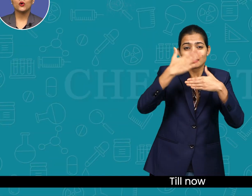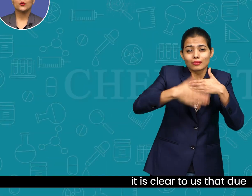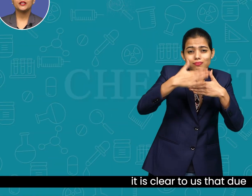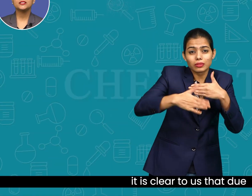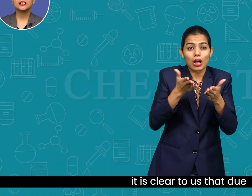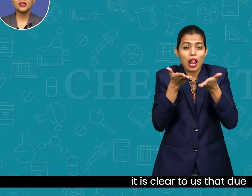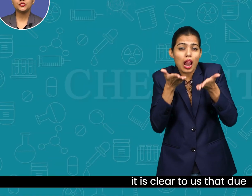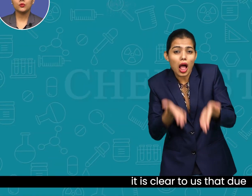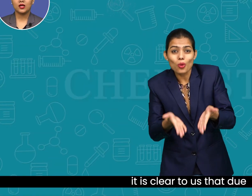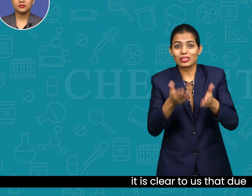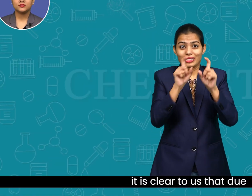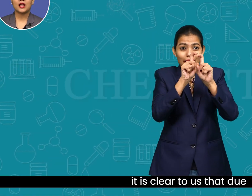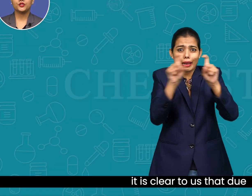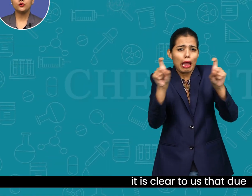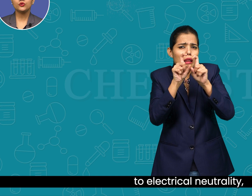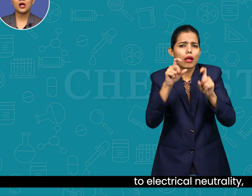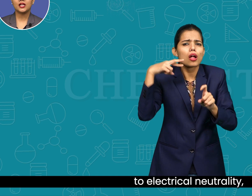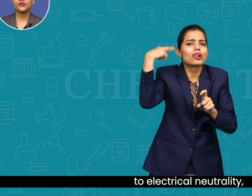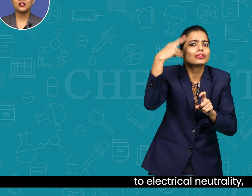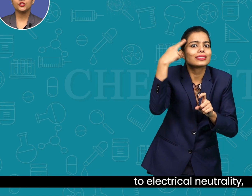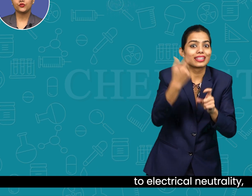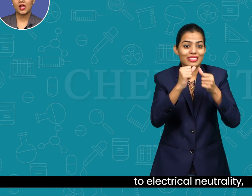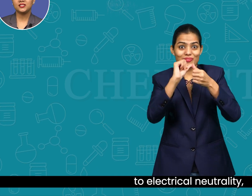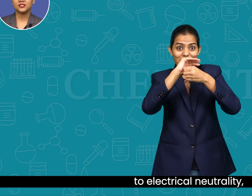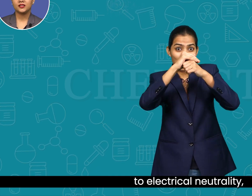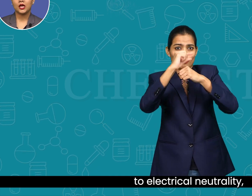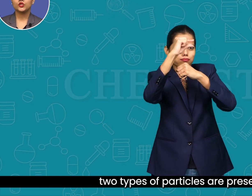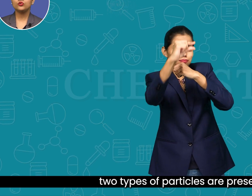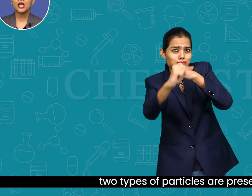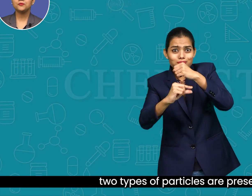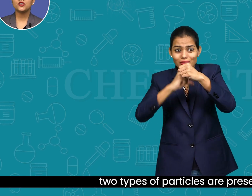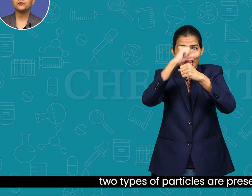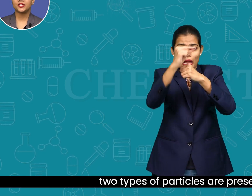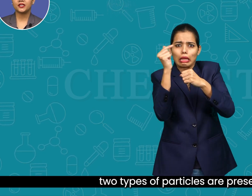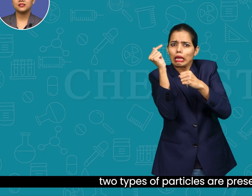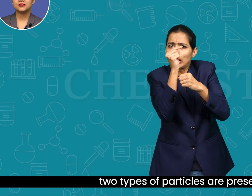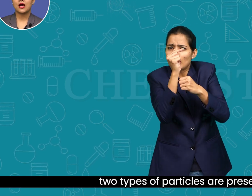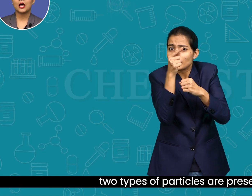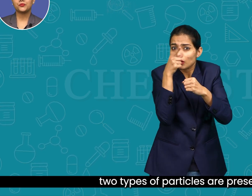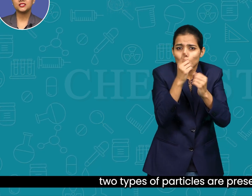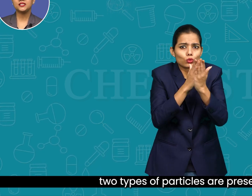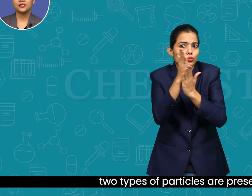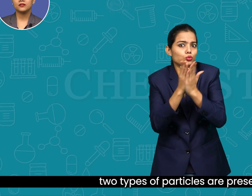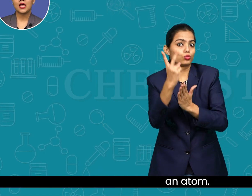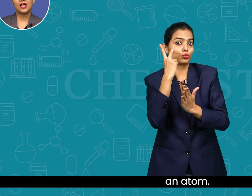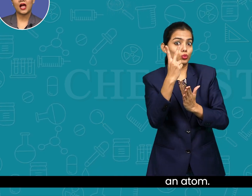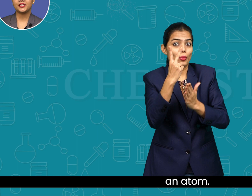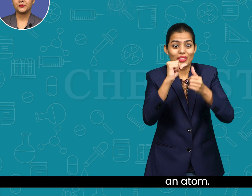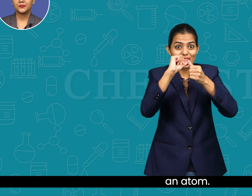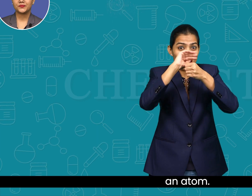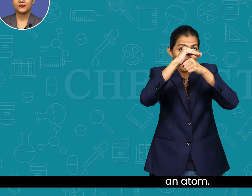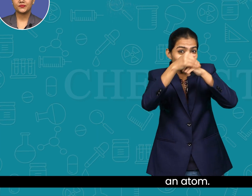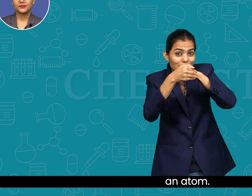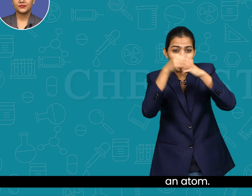Till now, it is clear to us that due to electrical neutrality, two types of particles are present in an